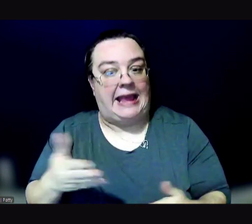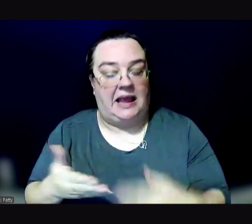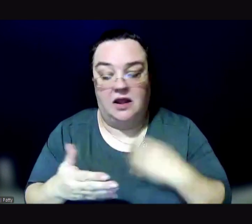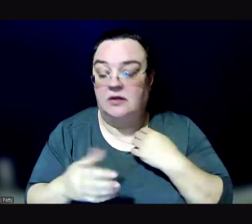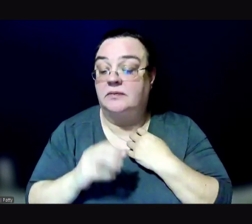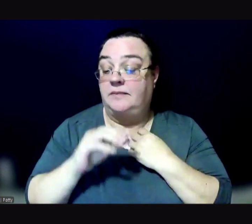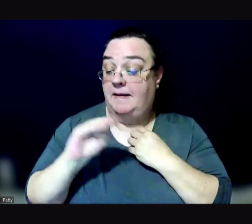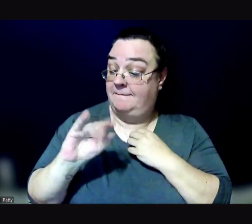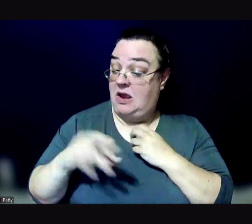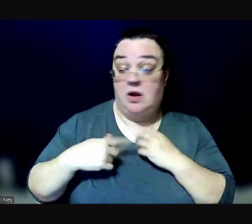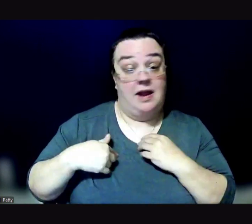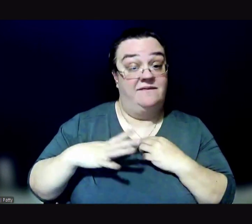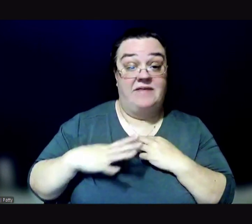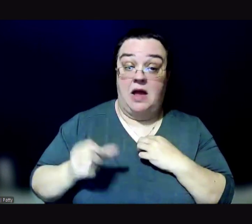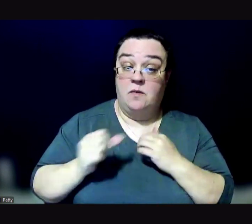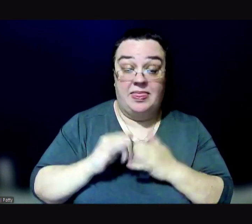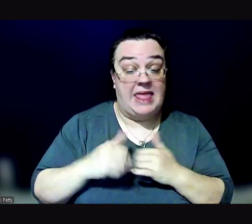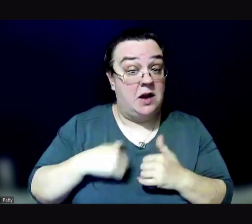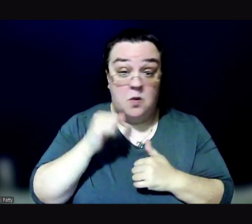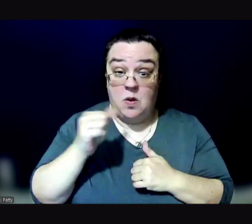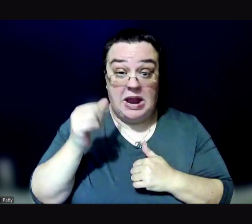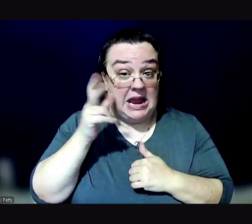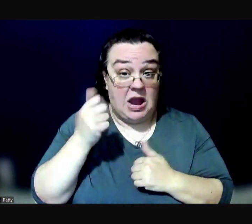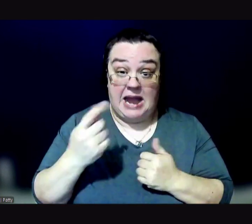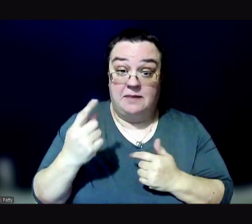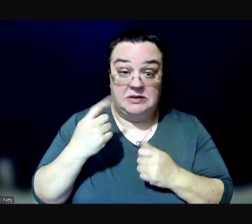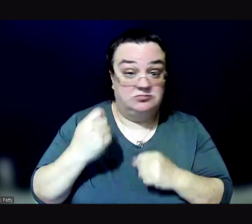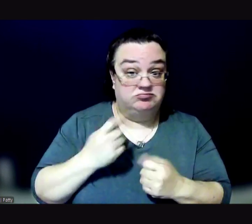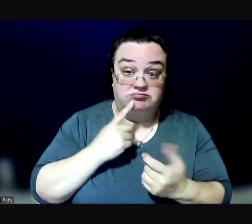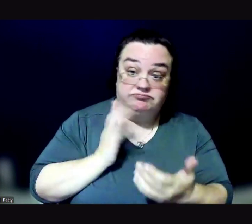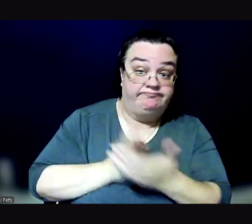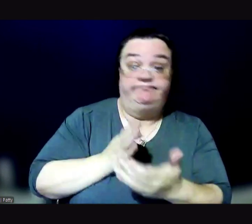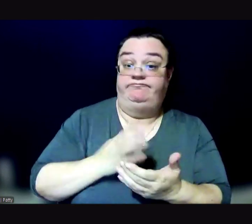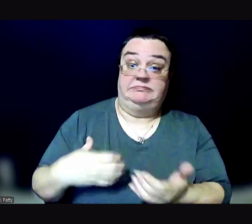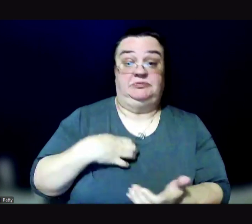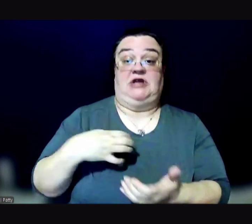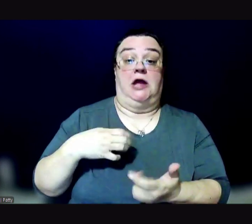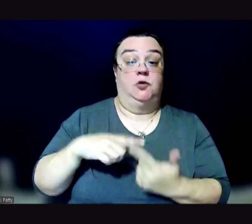with that. I don't hear any strong objections. So